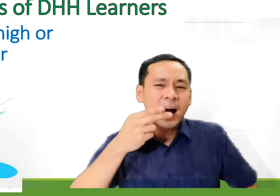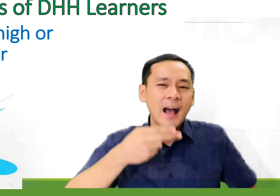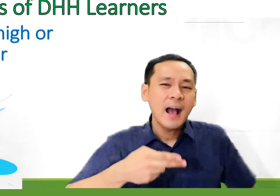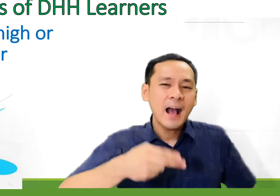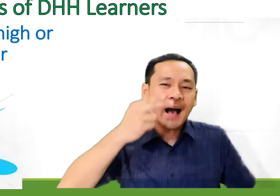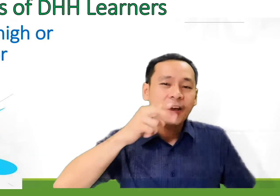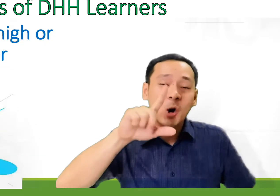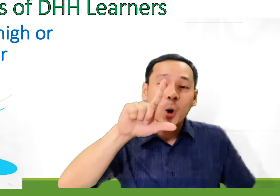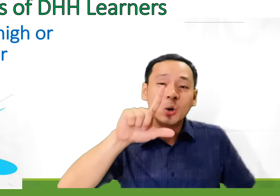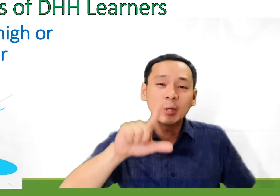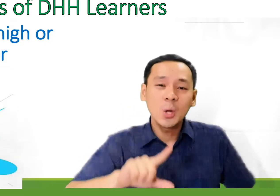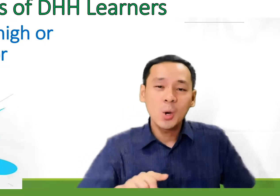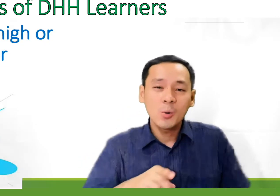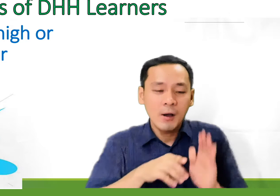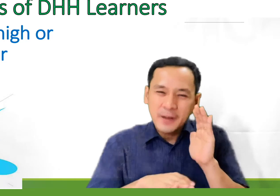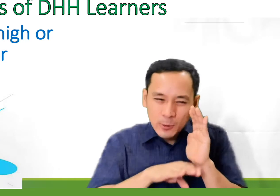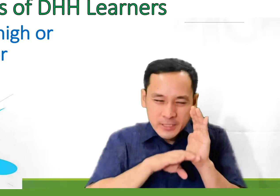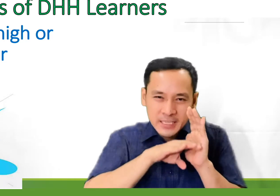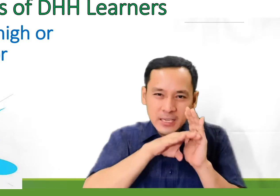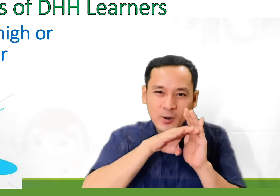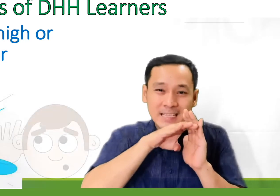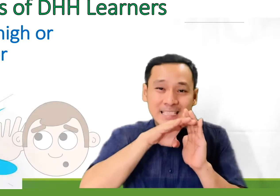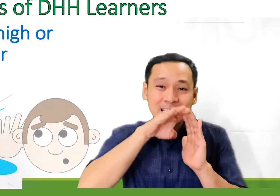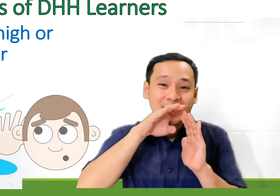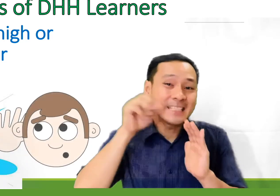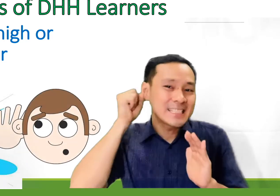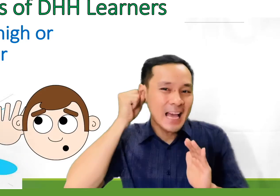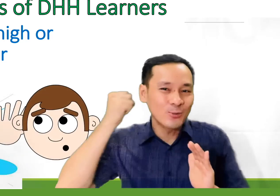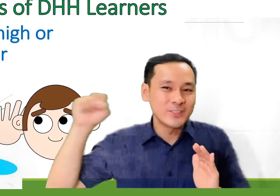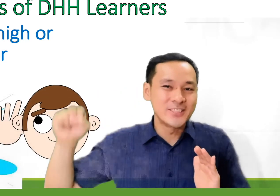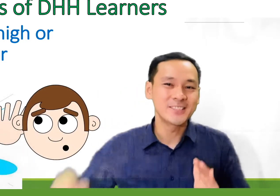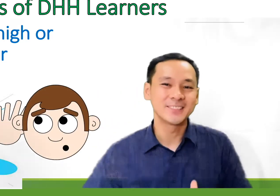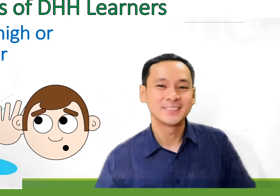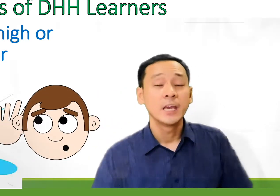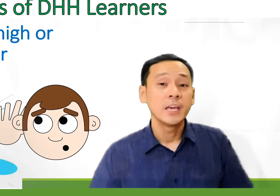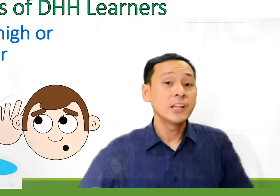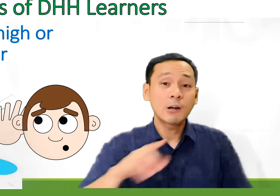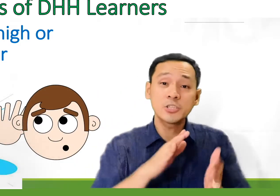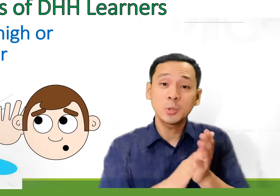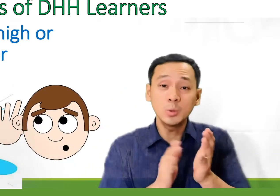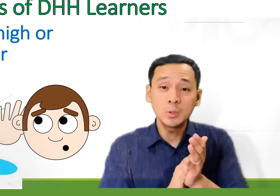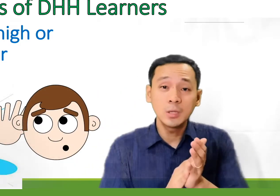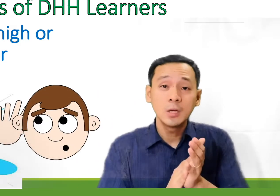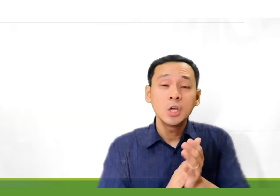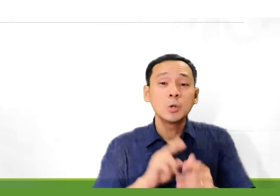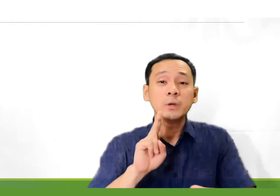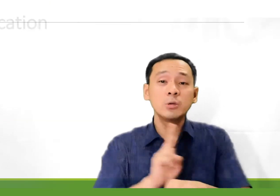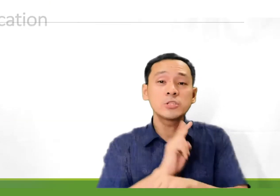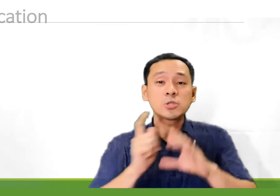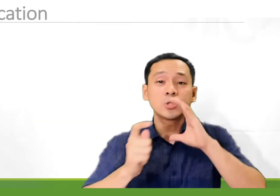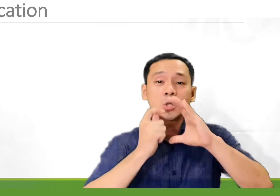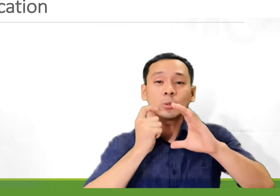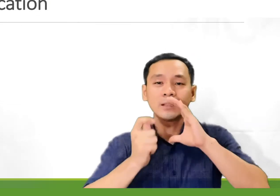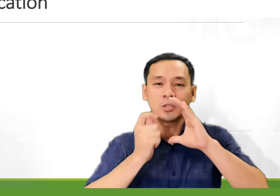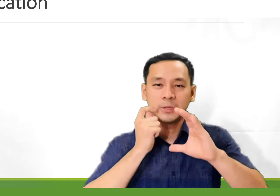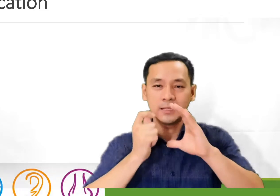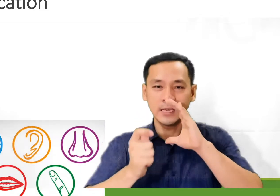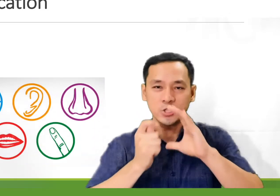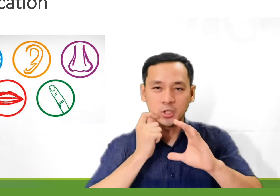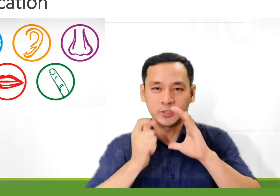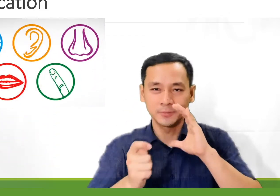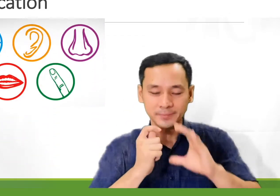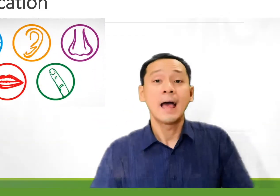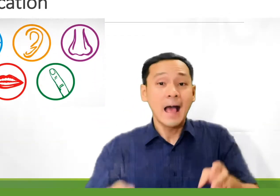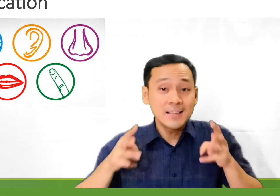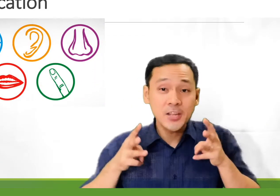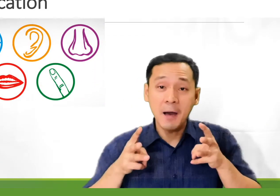hear high or low frequency or intensity sounds. In our school, we use total